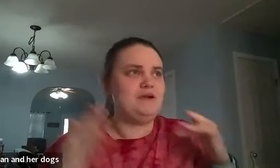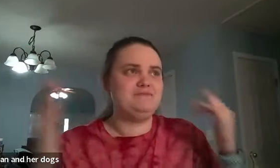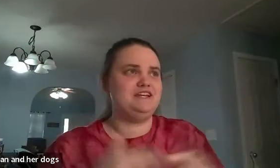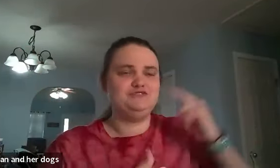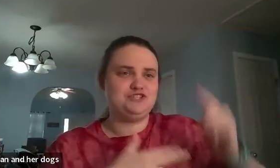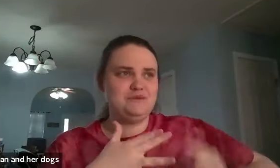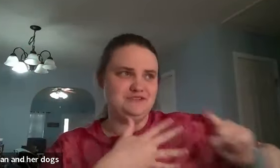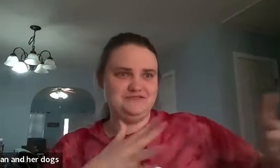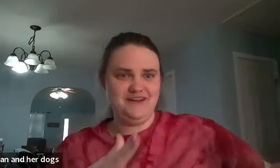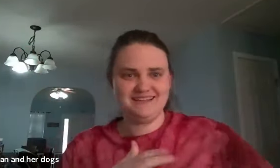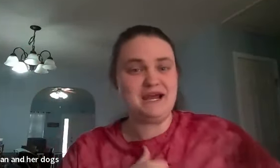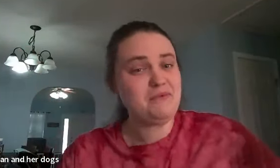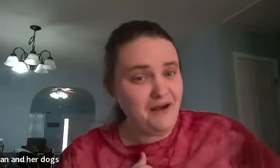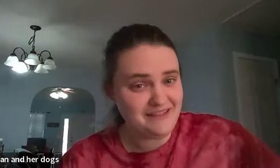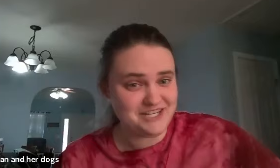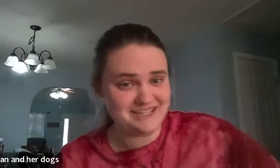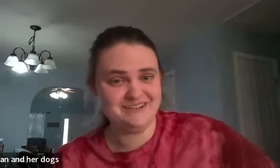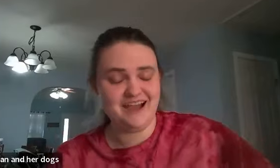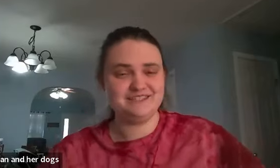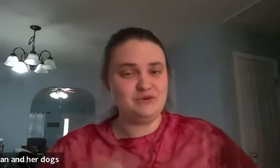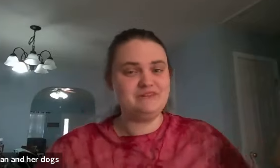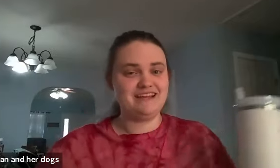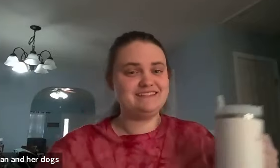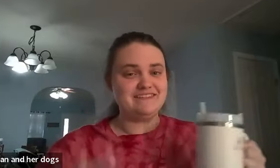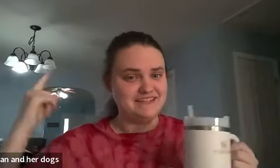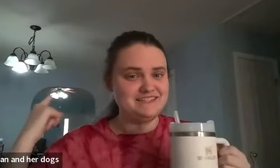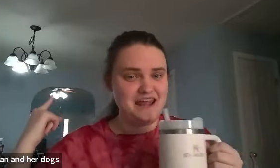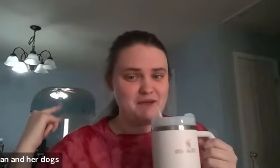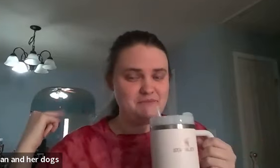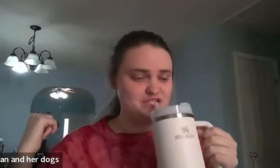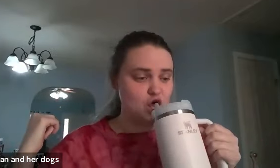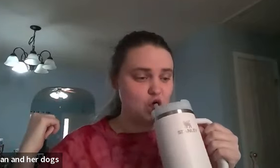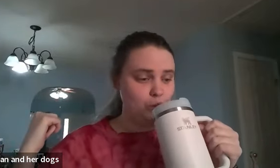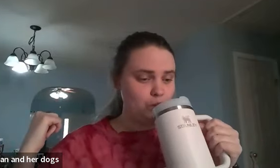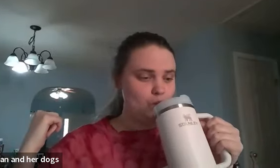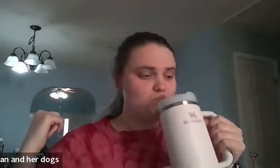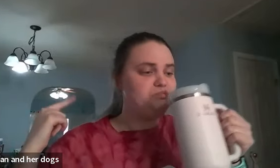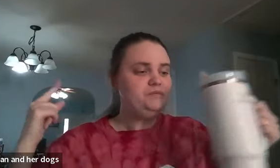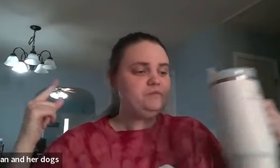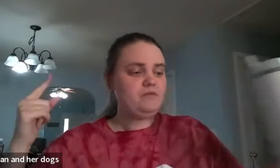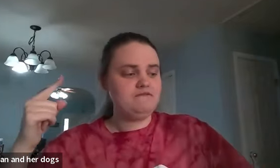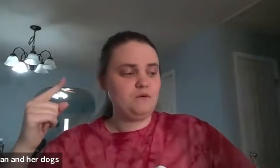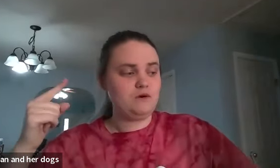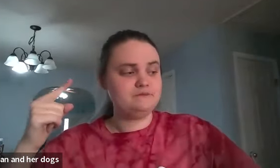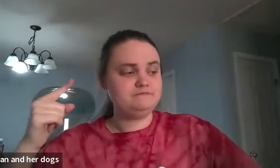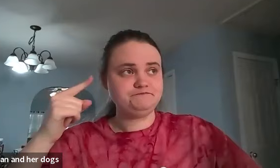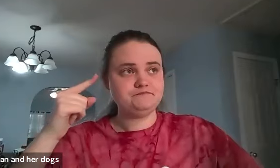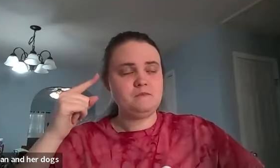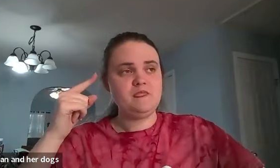wait a minute, you jumped too fast. And I apologize, you guys. Normally, like I said, that does not happen. So for